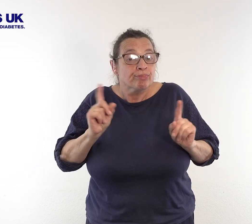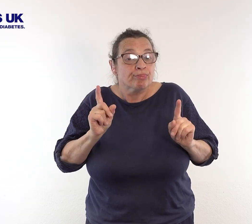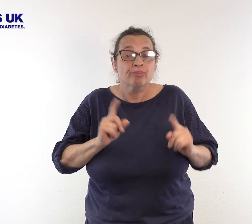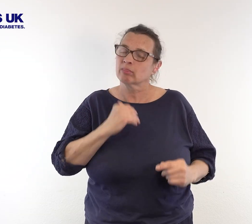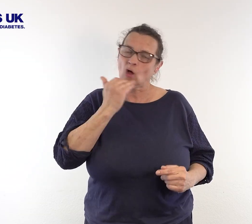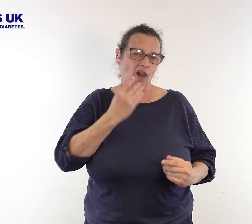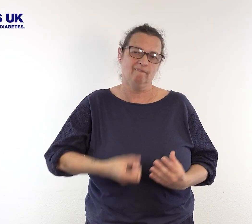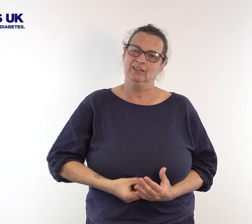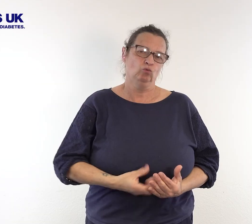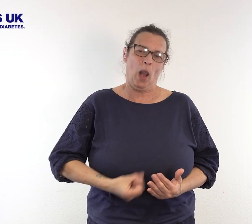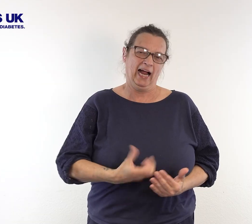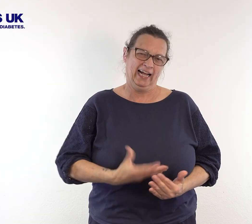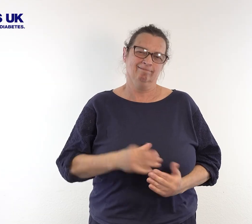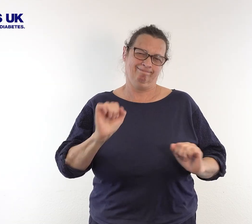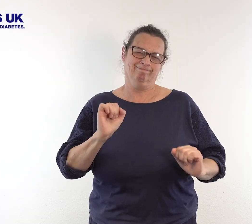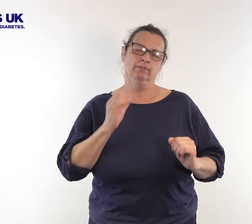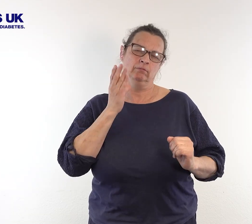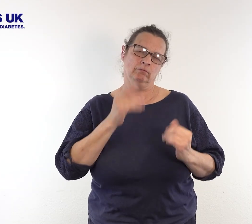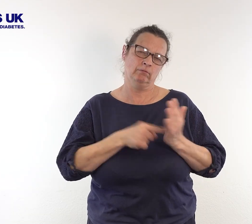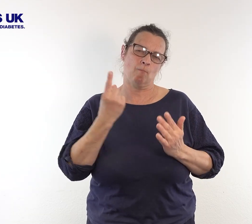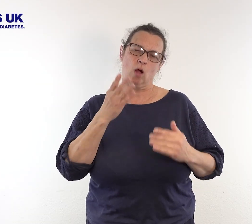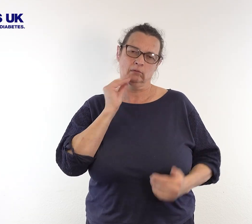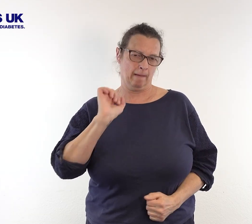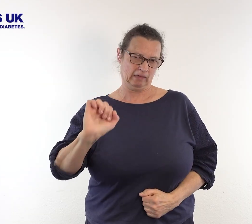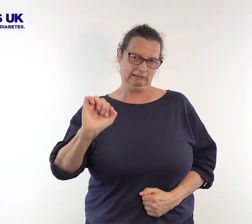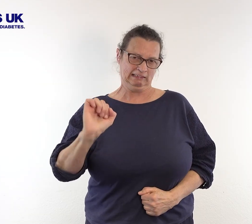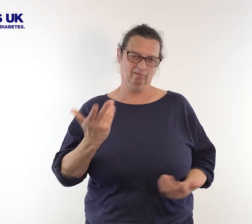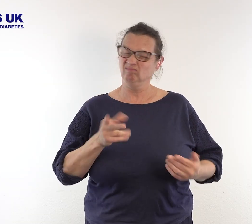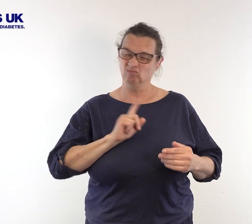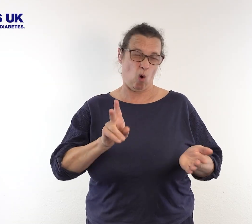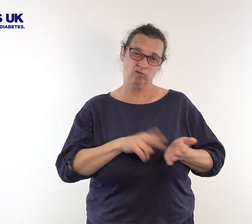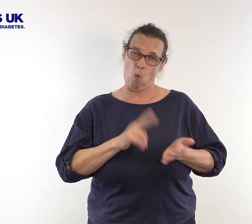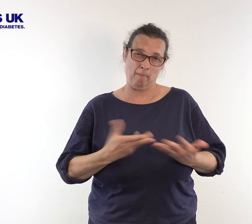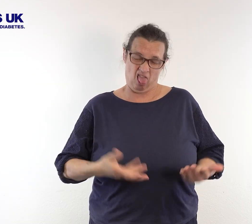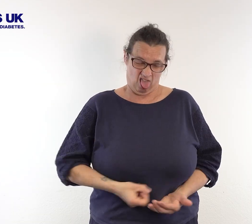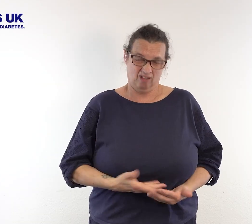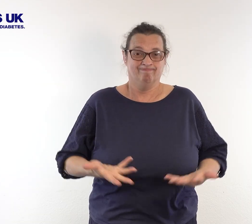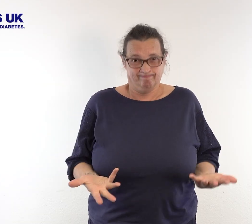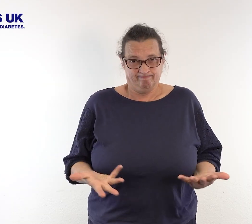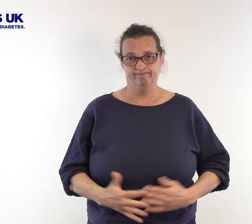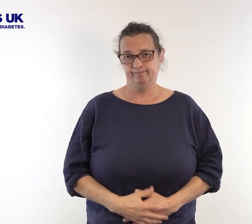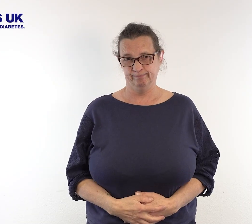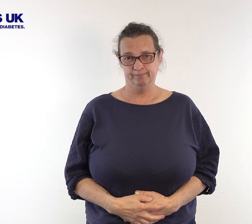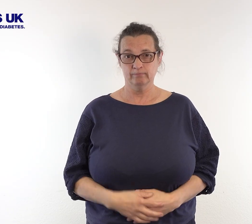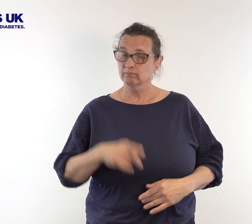1 diabetes can't produce insulin naturally. There is nothing you can do to prevent yourself or